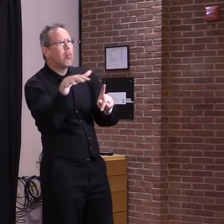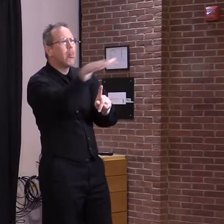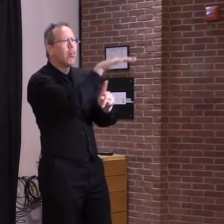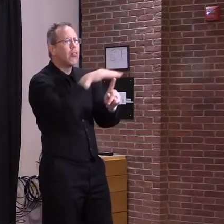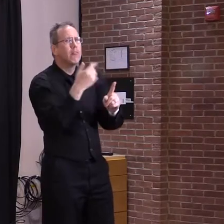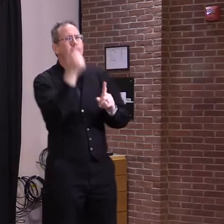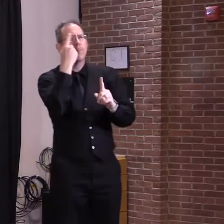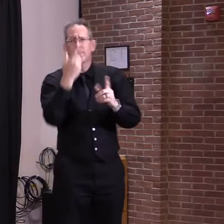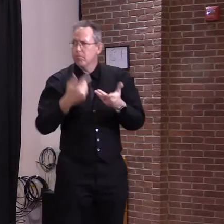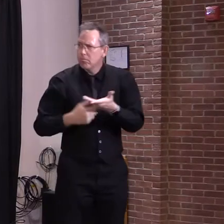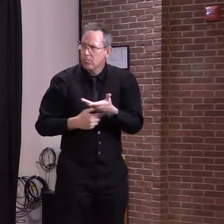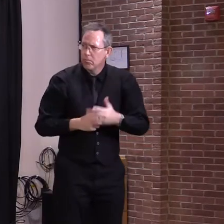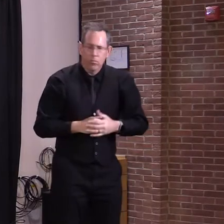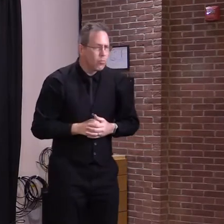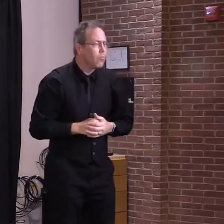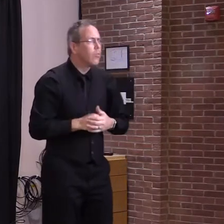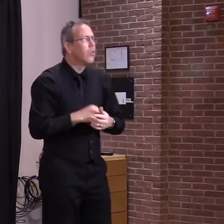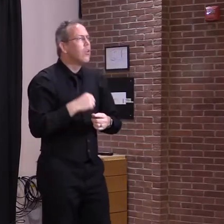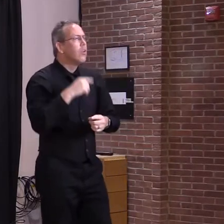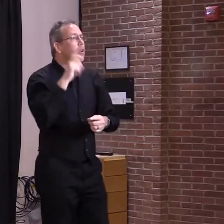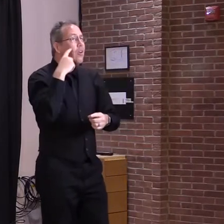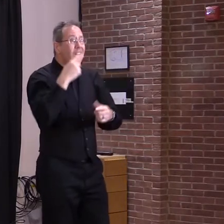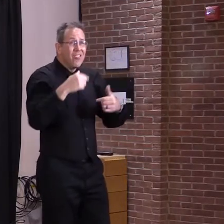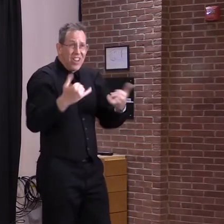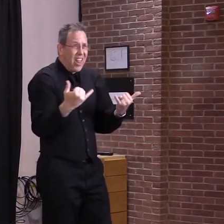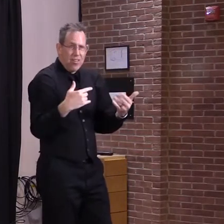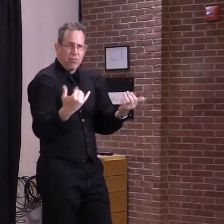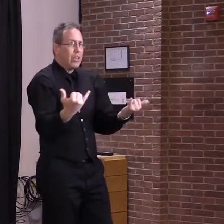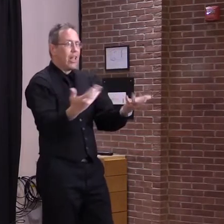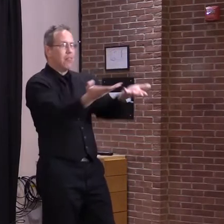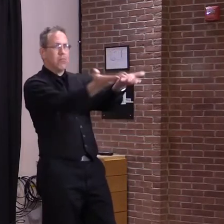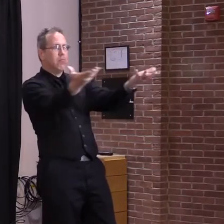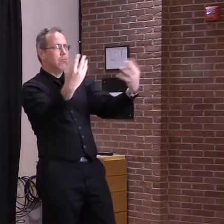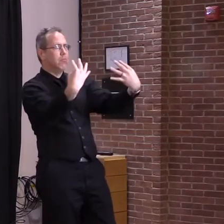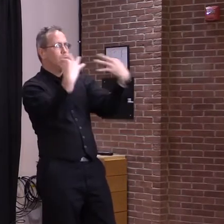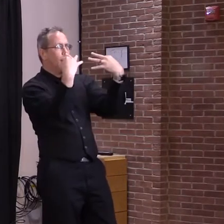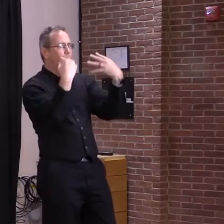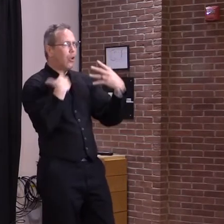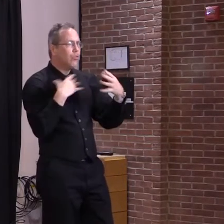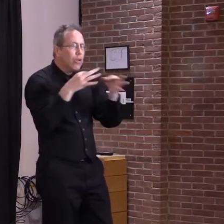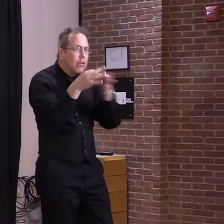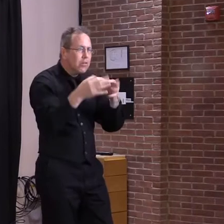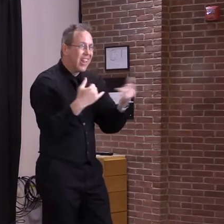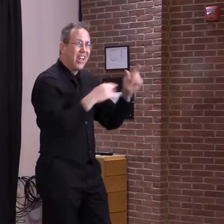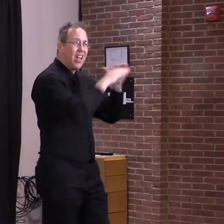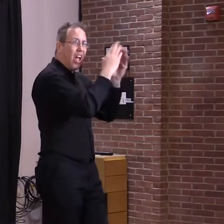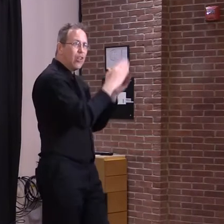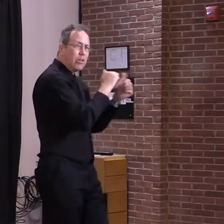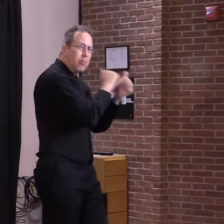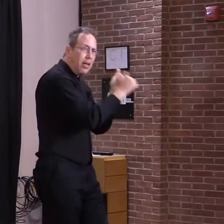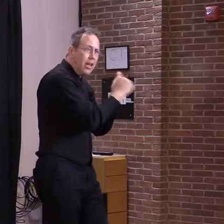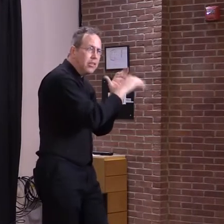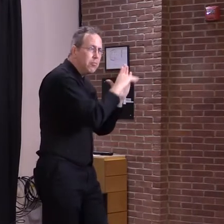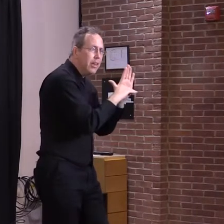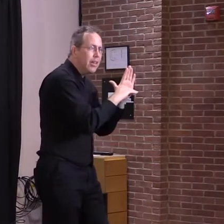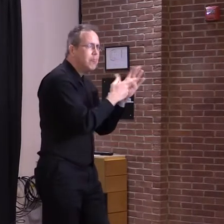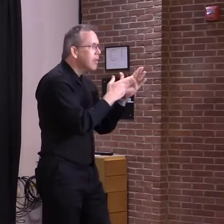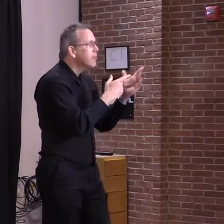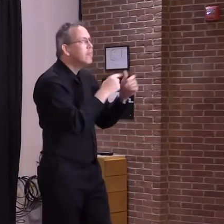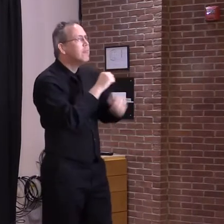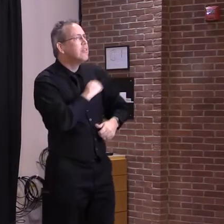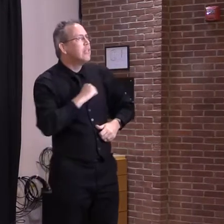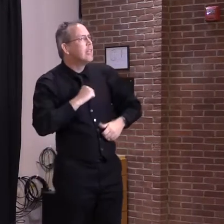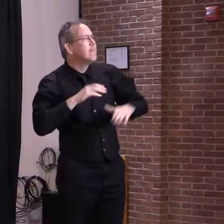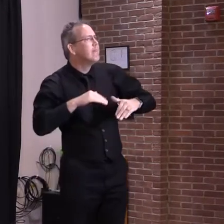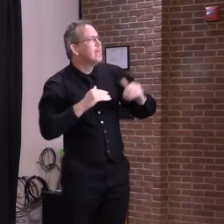have an opportunity right now. It's the House passed budget, for instance, as I said, is unbalanced. It's not